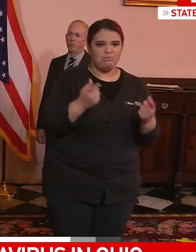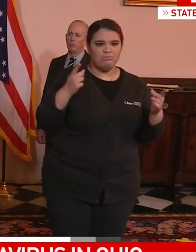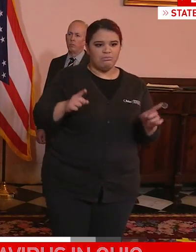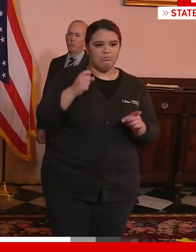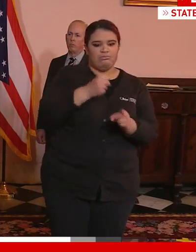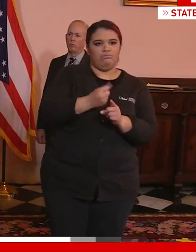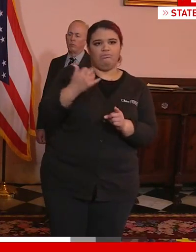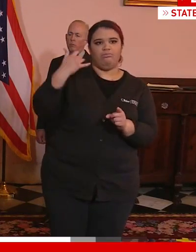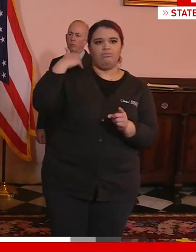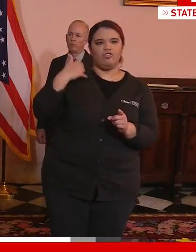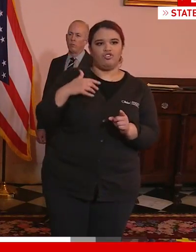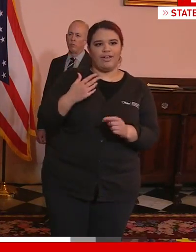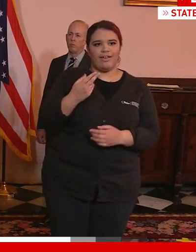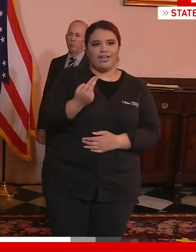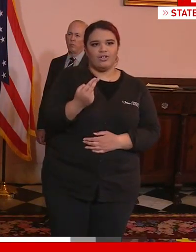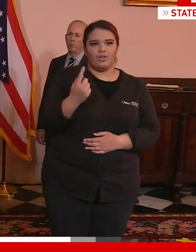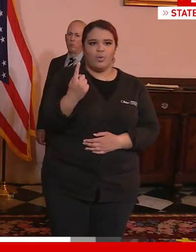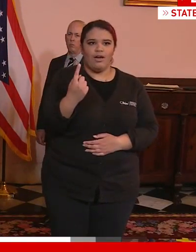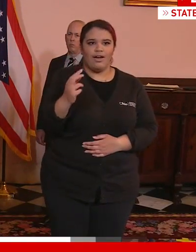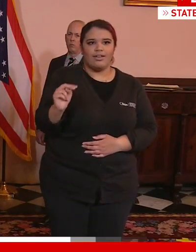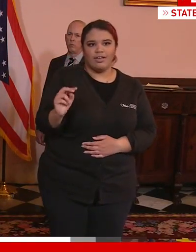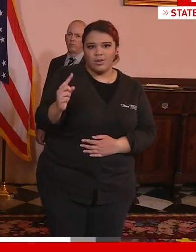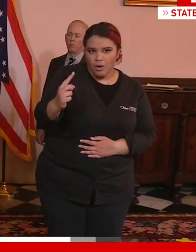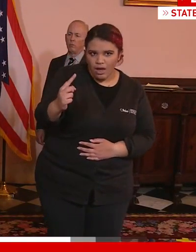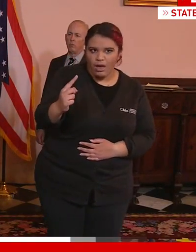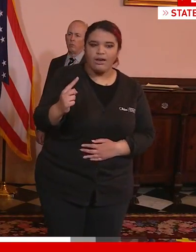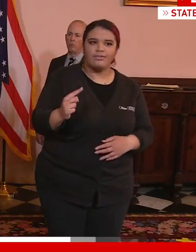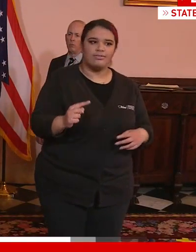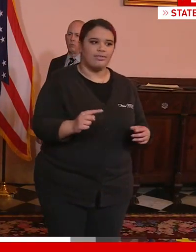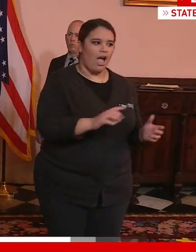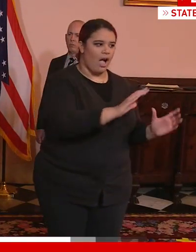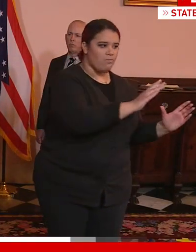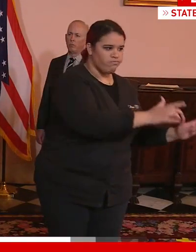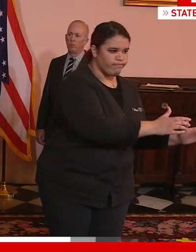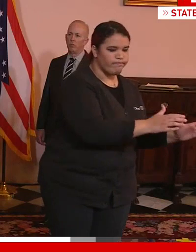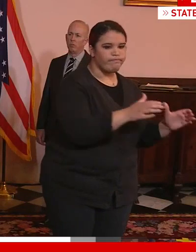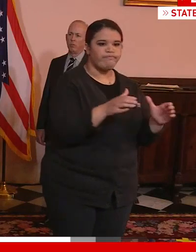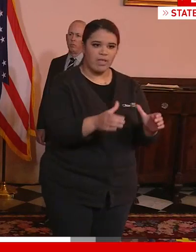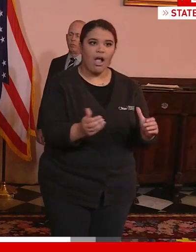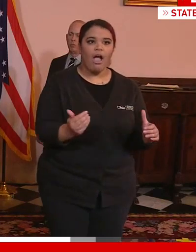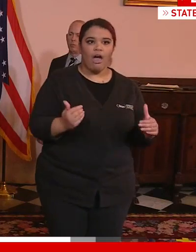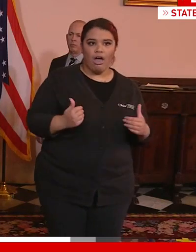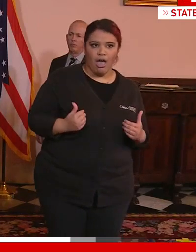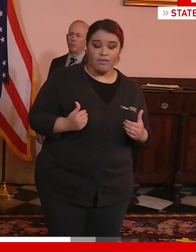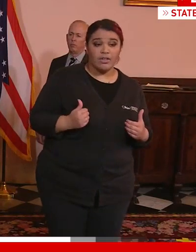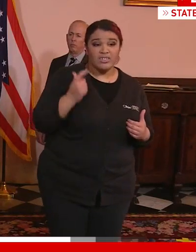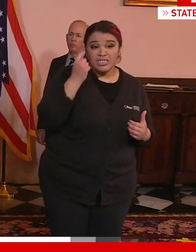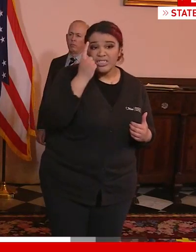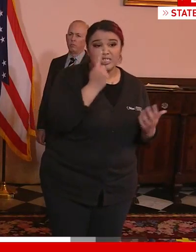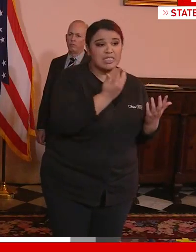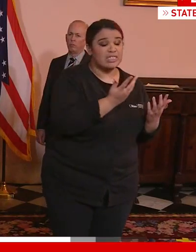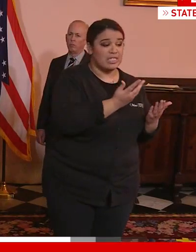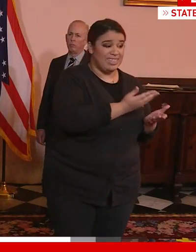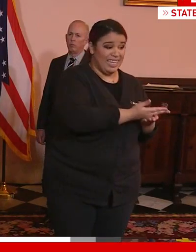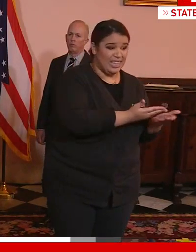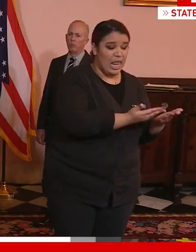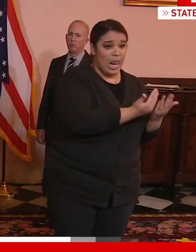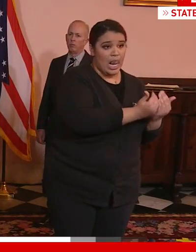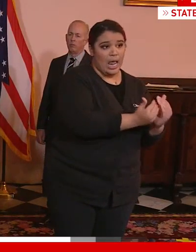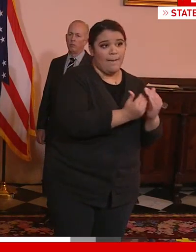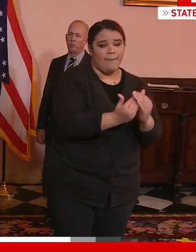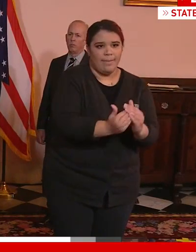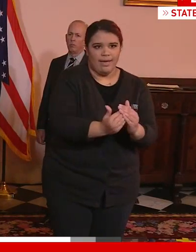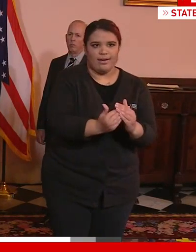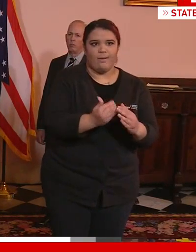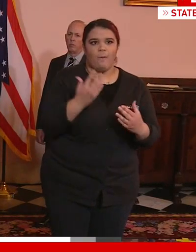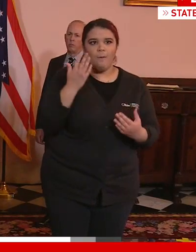during H1N1 as well as during Ebola, those resources are also available, but they are in limited quantities based on the cascading